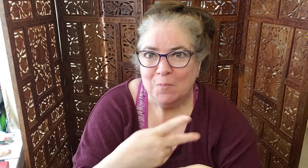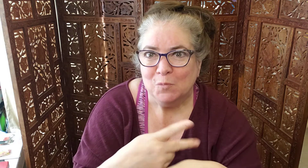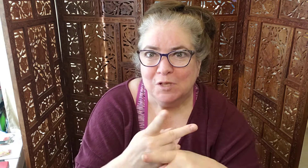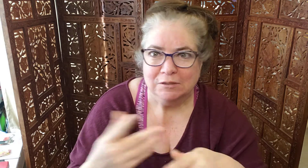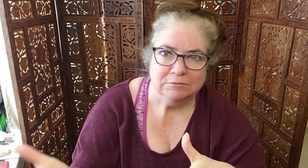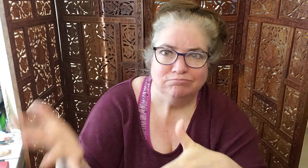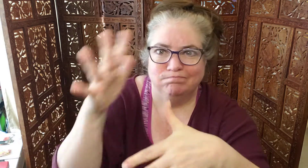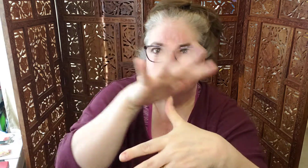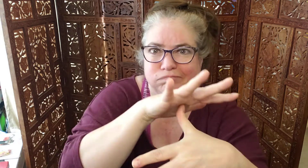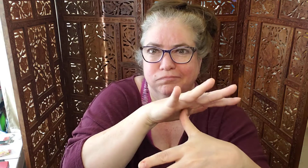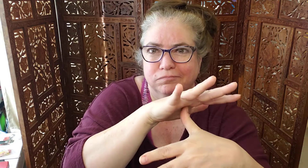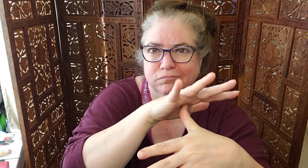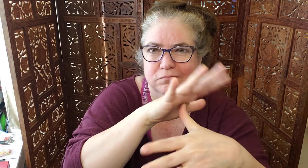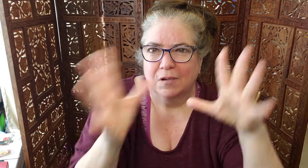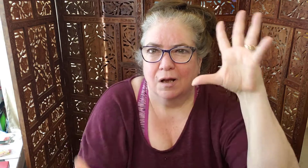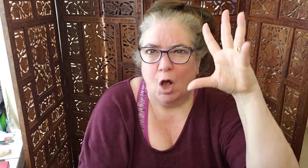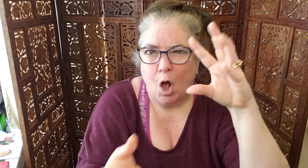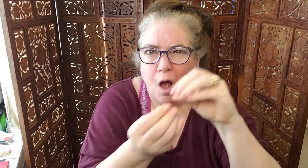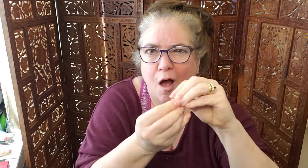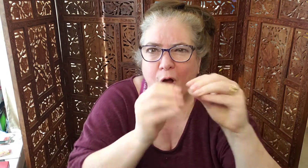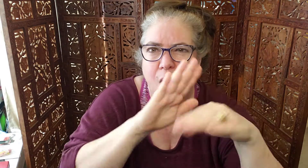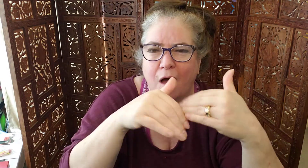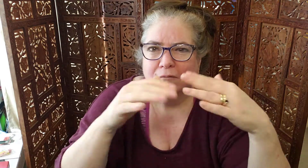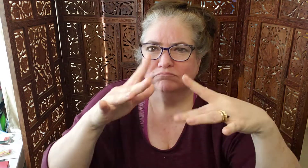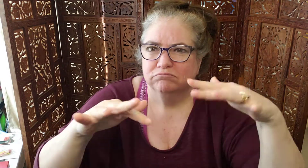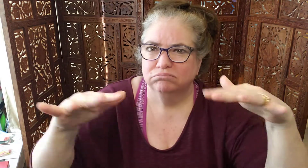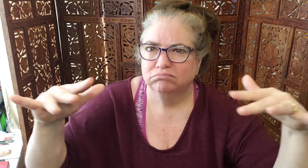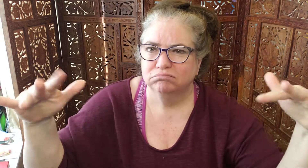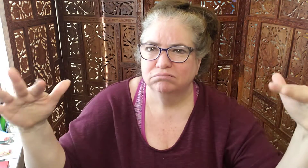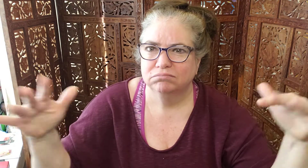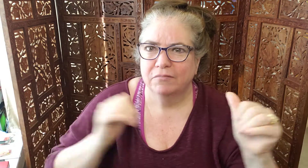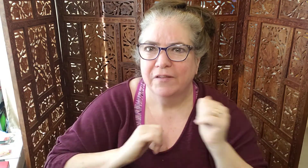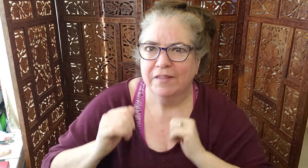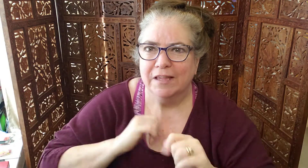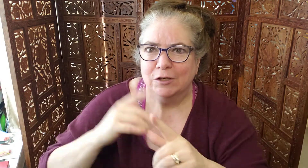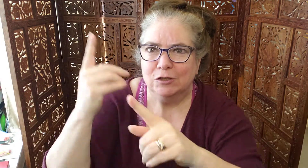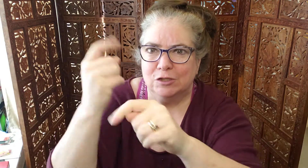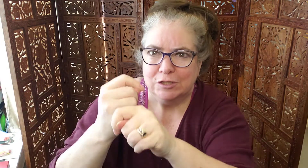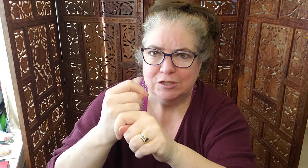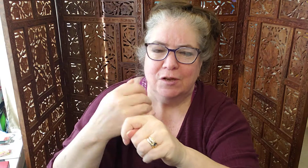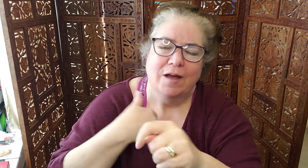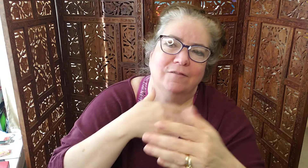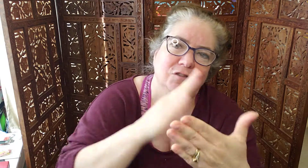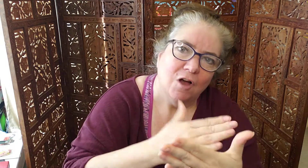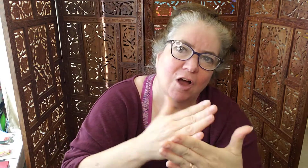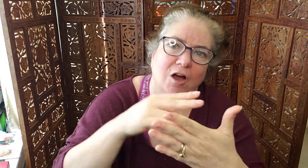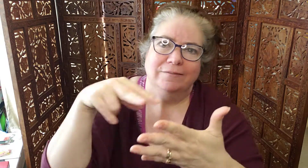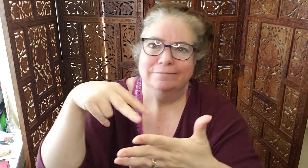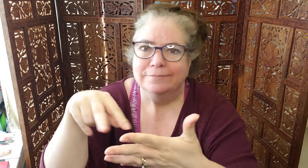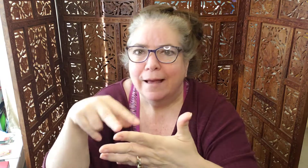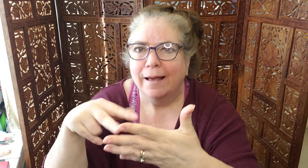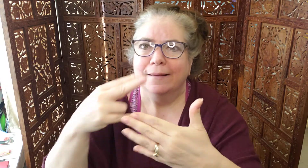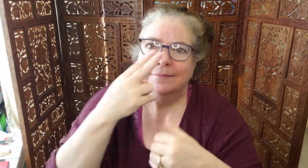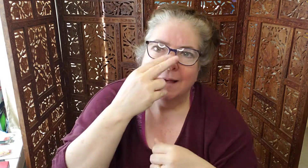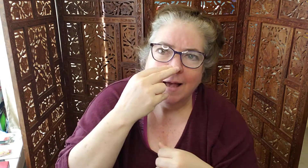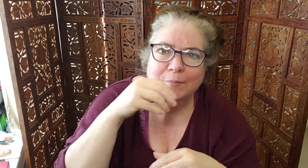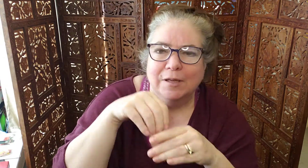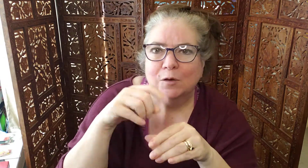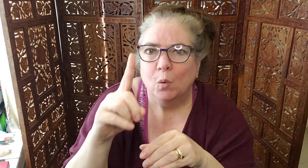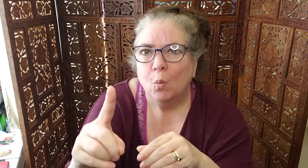brought together a variety of theater traditions combining song, dance, and comedy in one